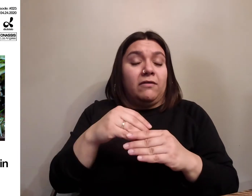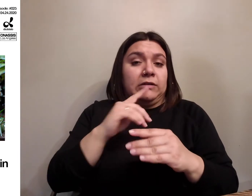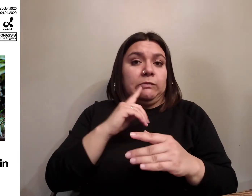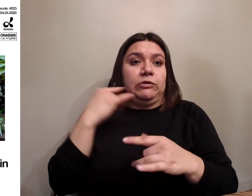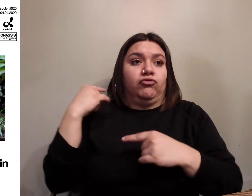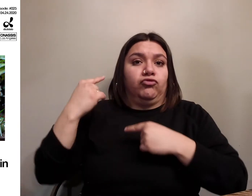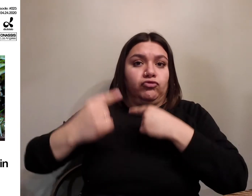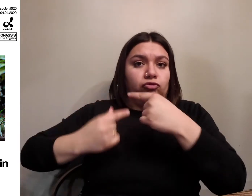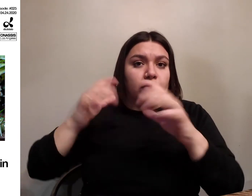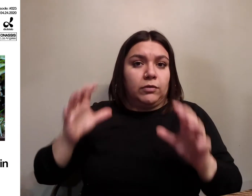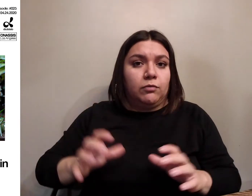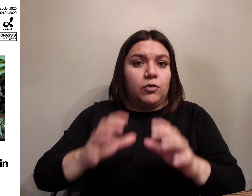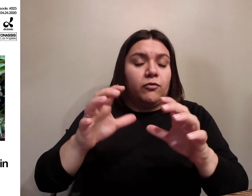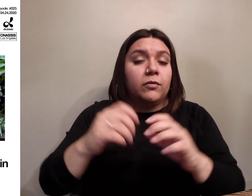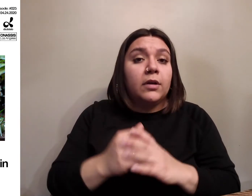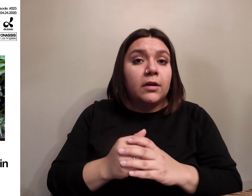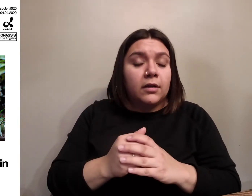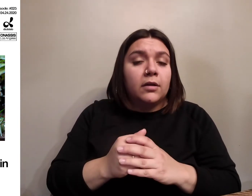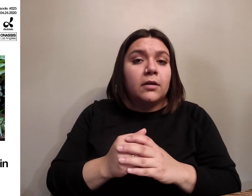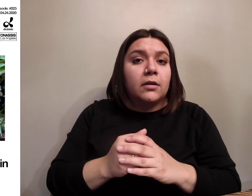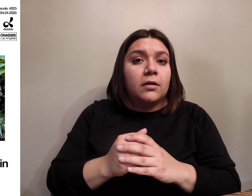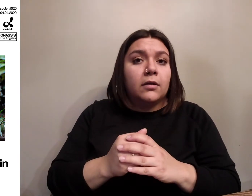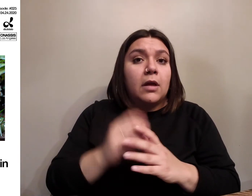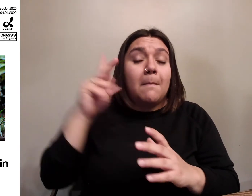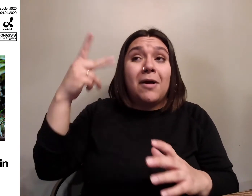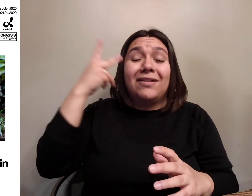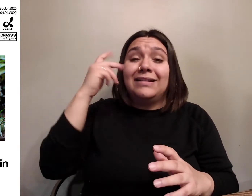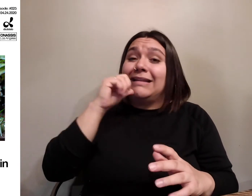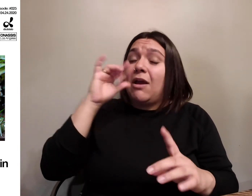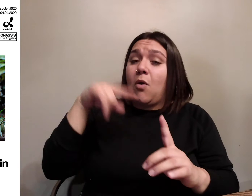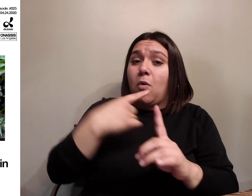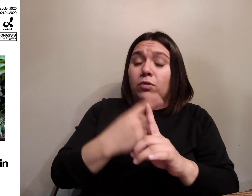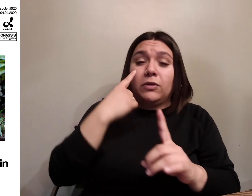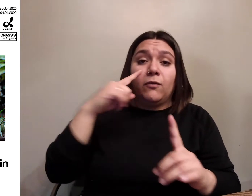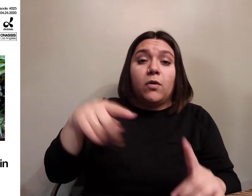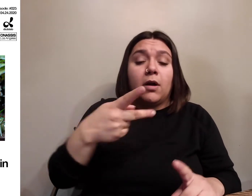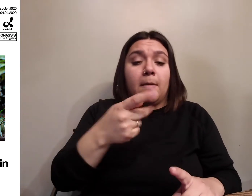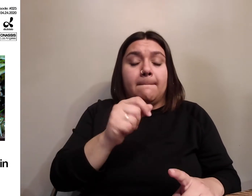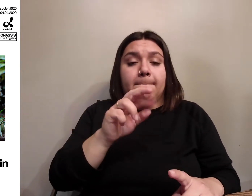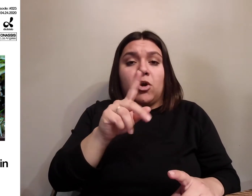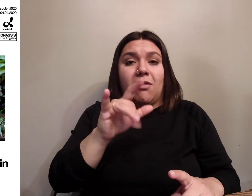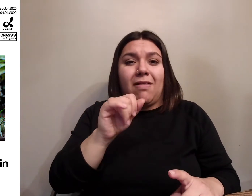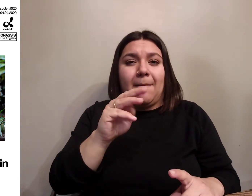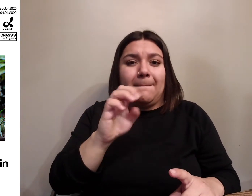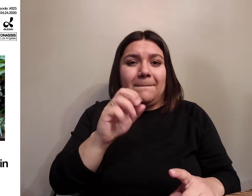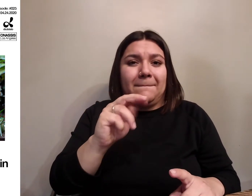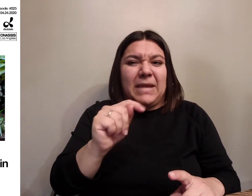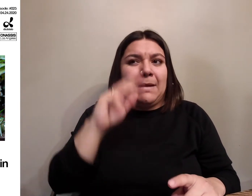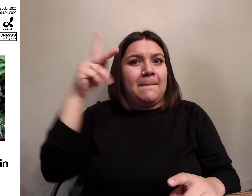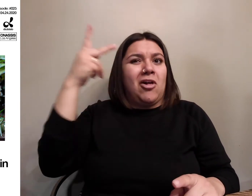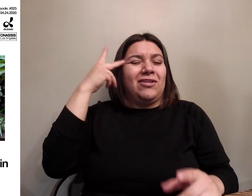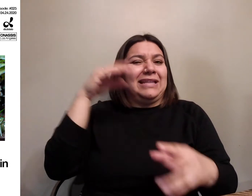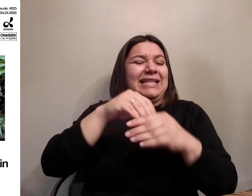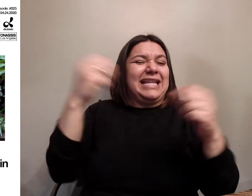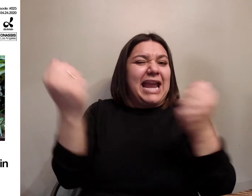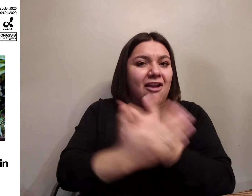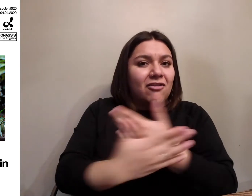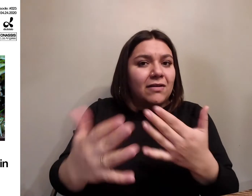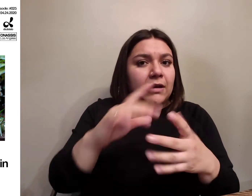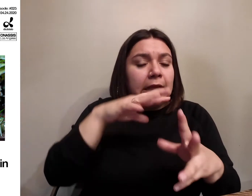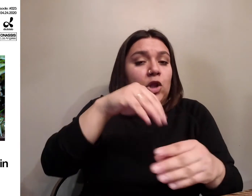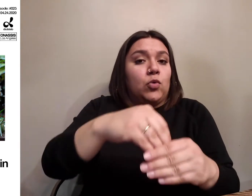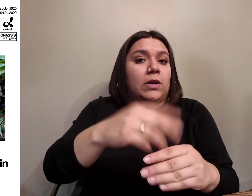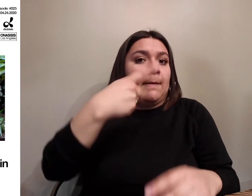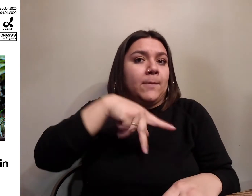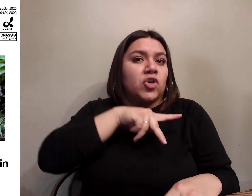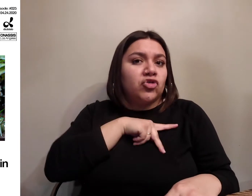movements of past generations in particular was that politics is not only about the parliament, political parties. There's